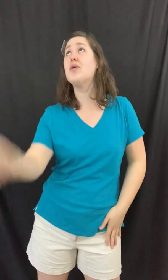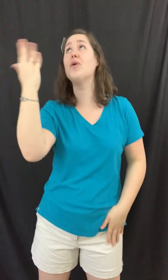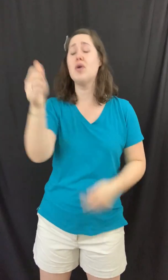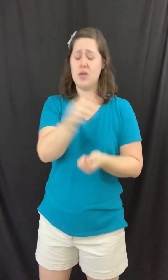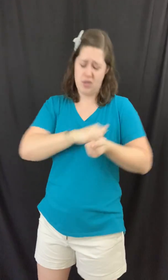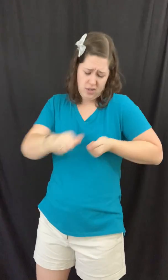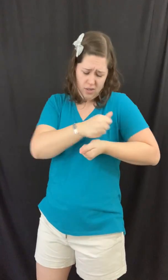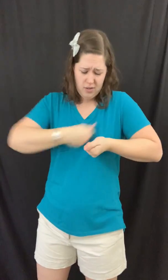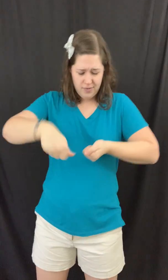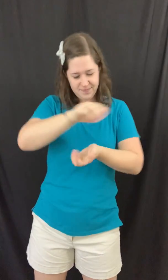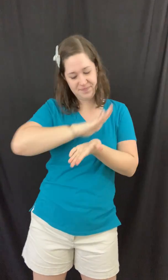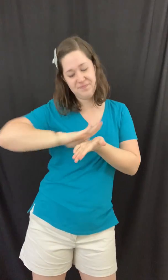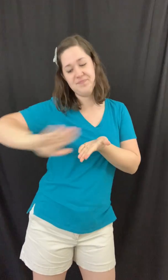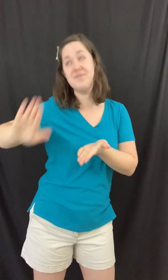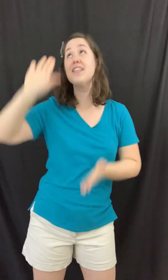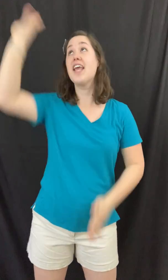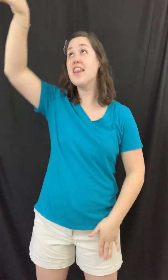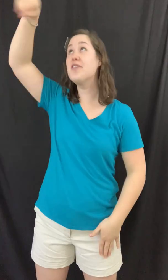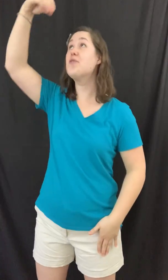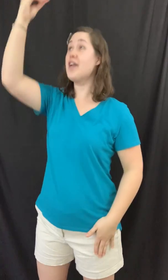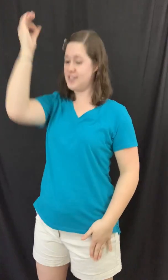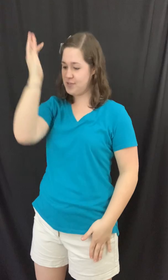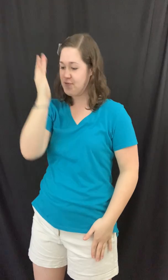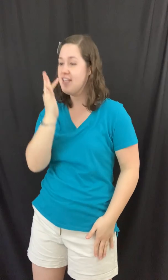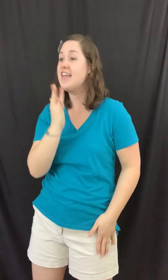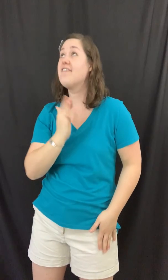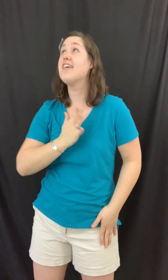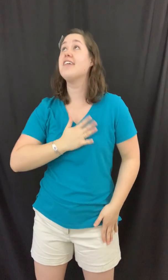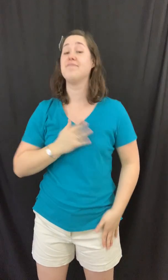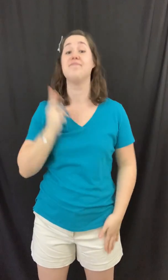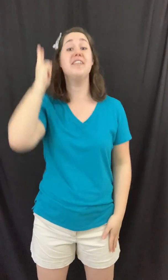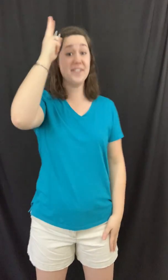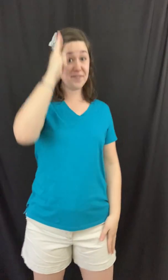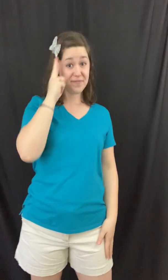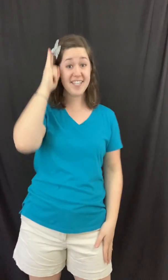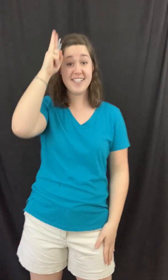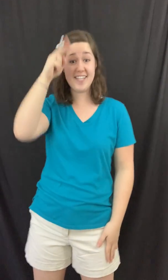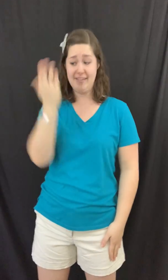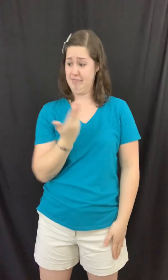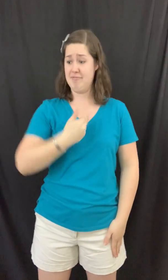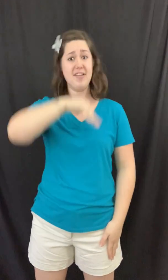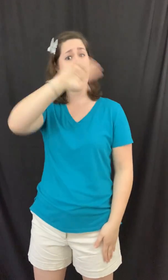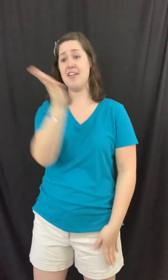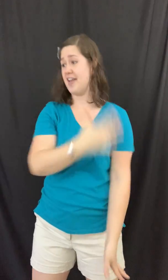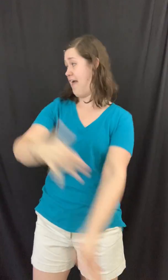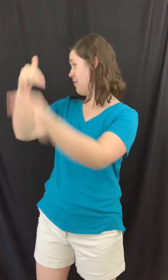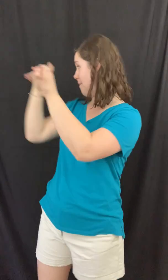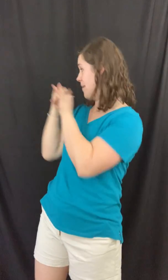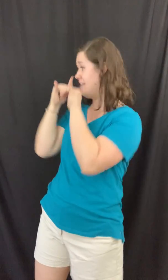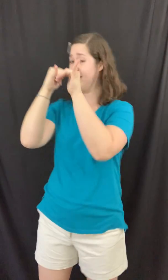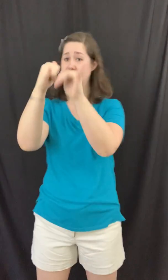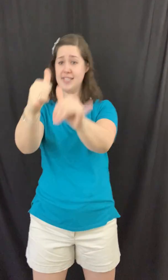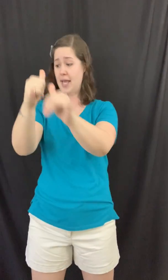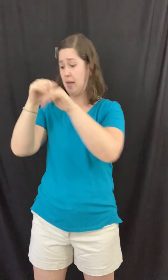You washed away those stains and the grace you've given Is the reason I'll never be the same